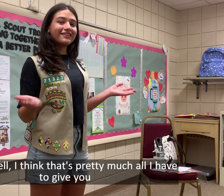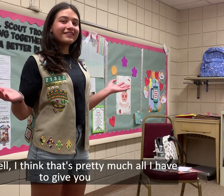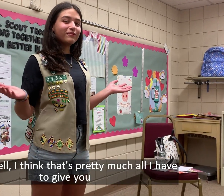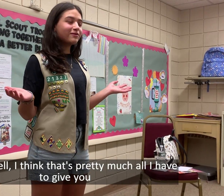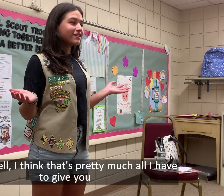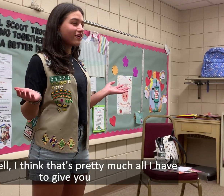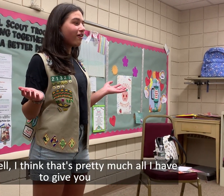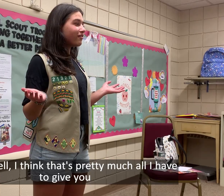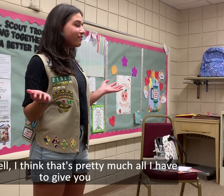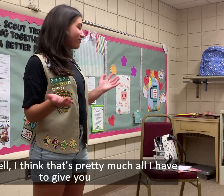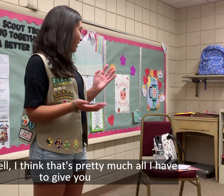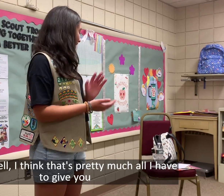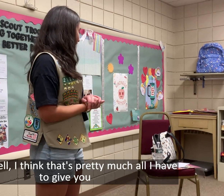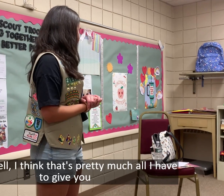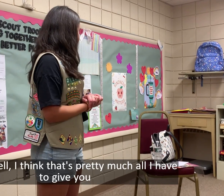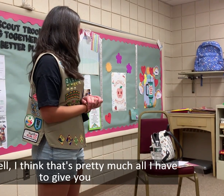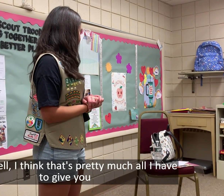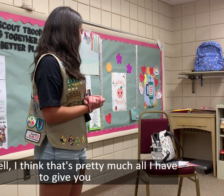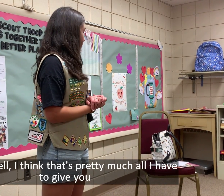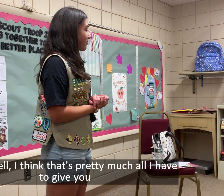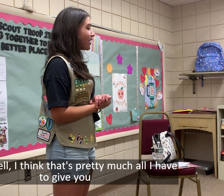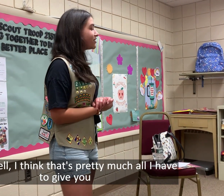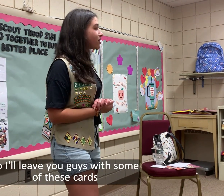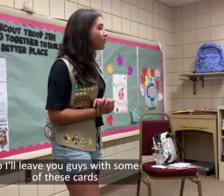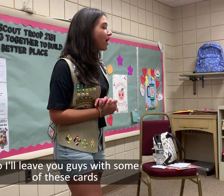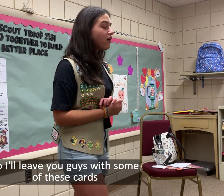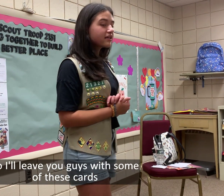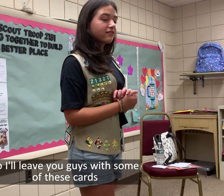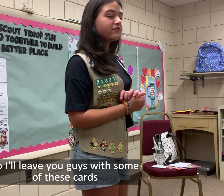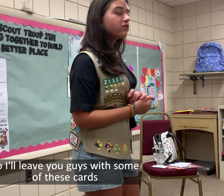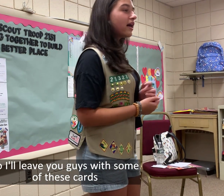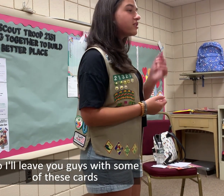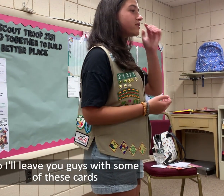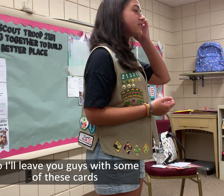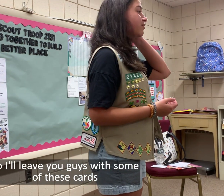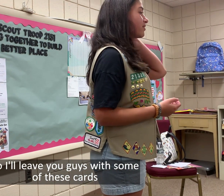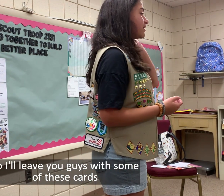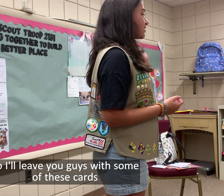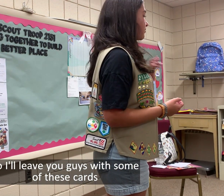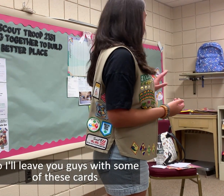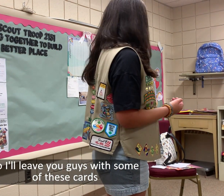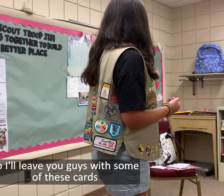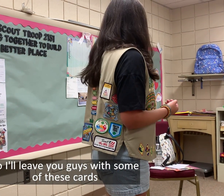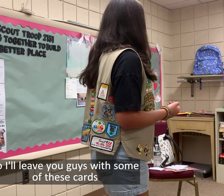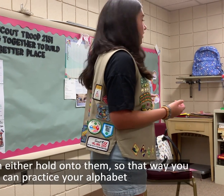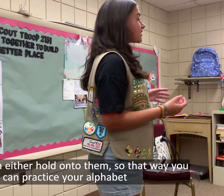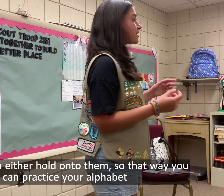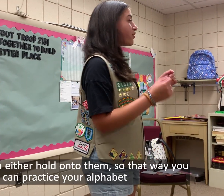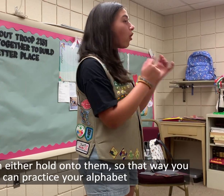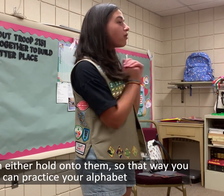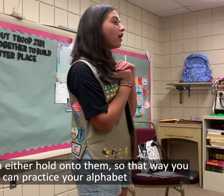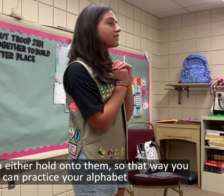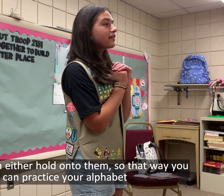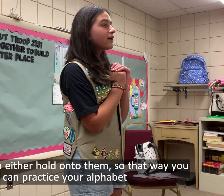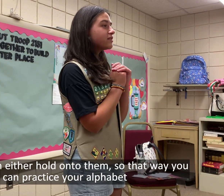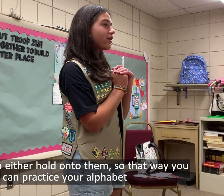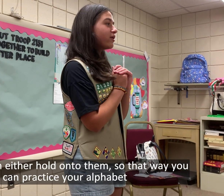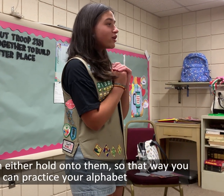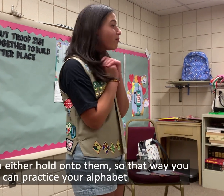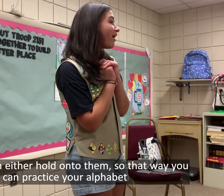pretty much all that I have to give you. So I'll leave you guys with some of these cards. You guys can either hold on to them so that way you can practice